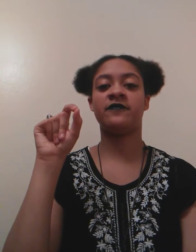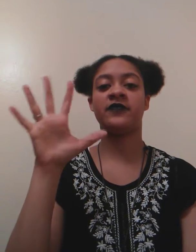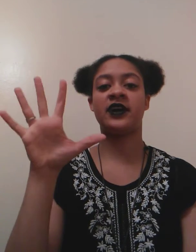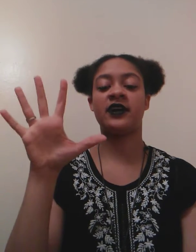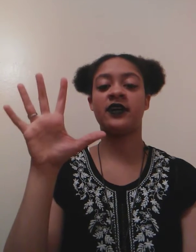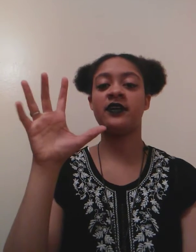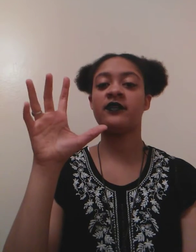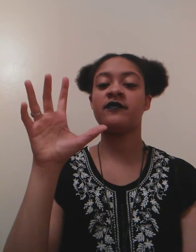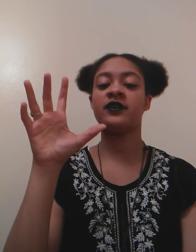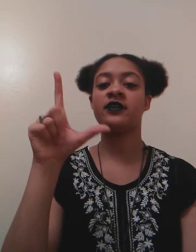25,